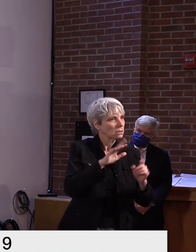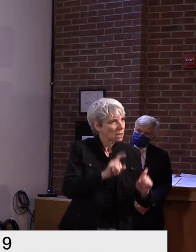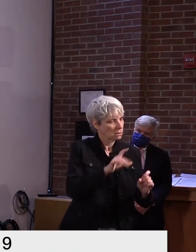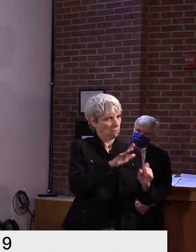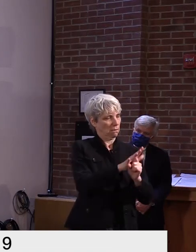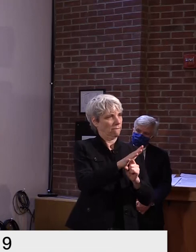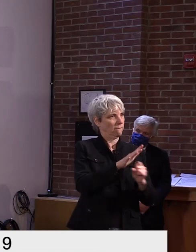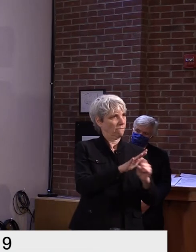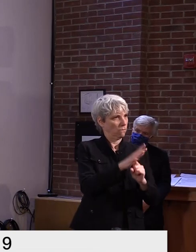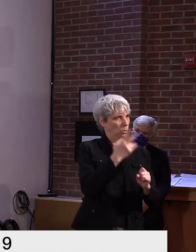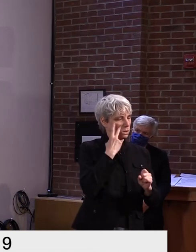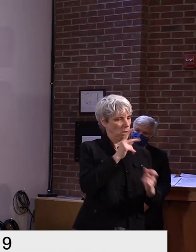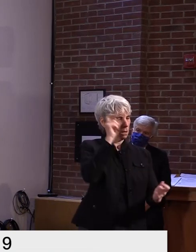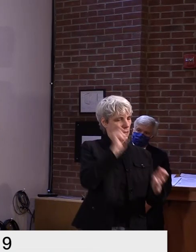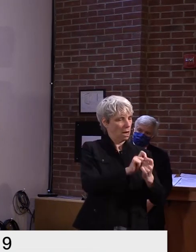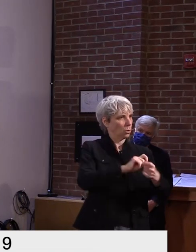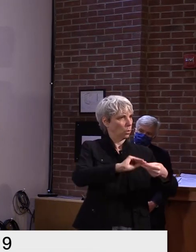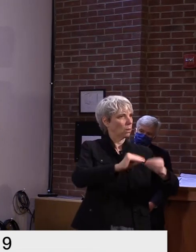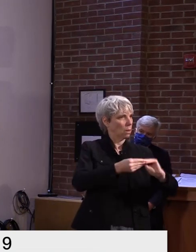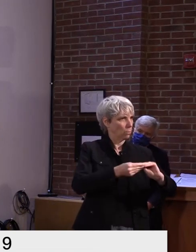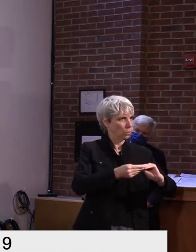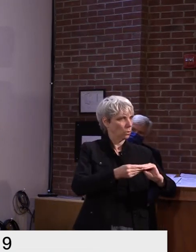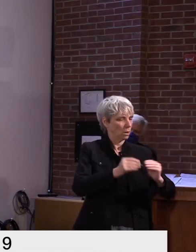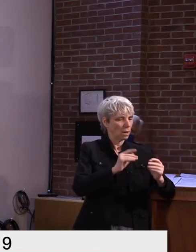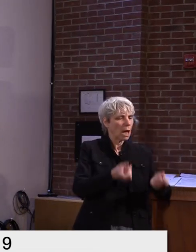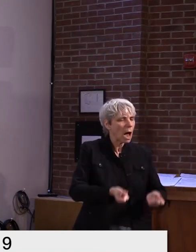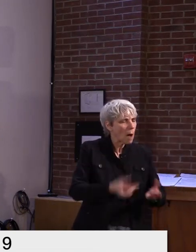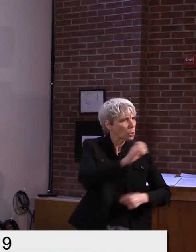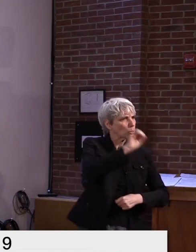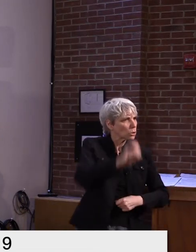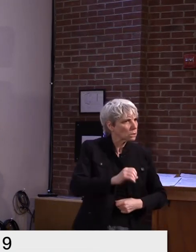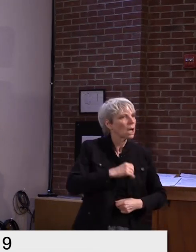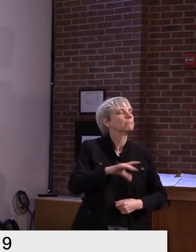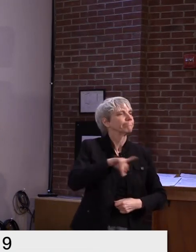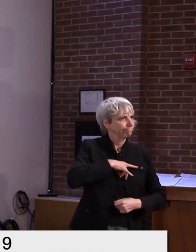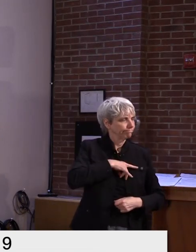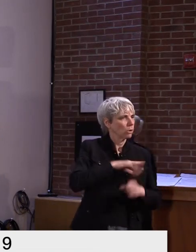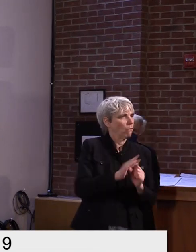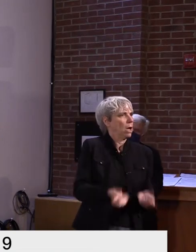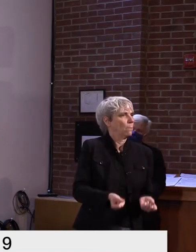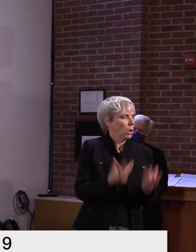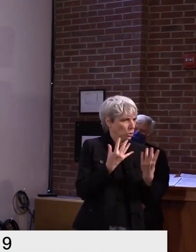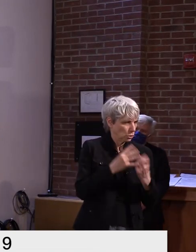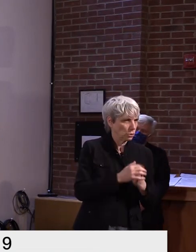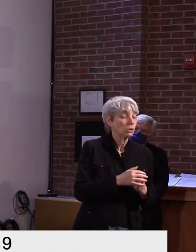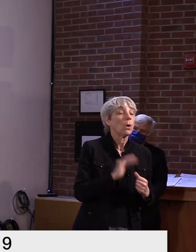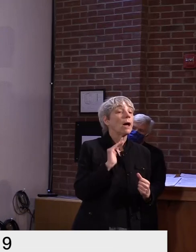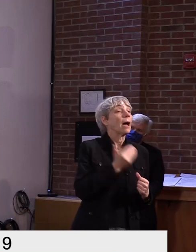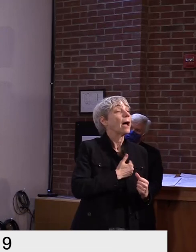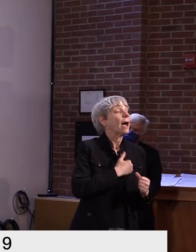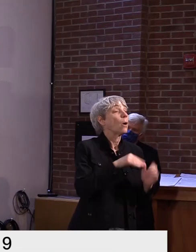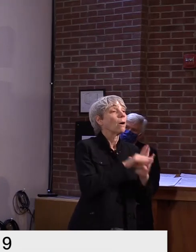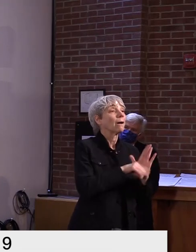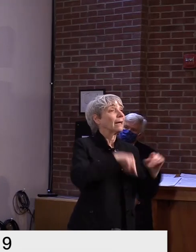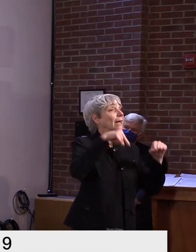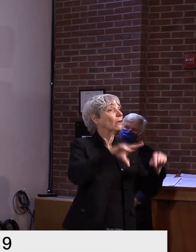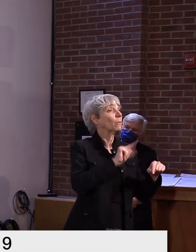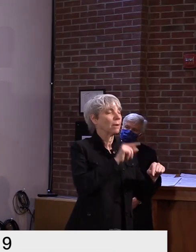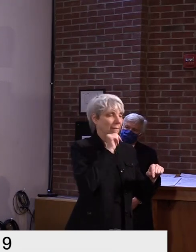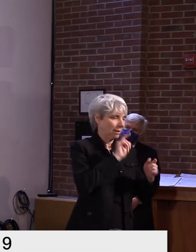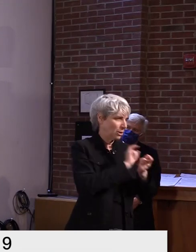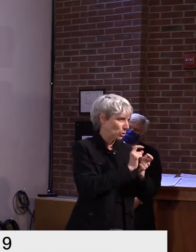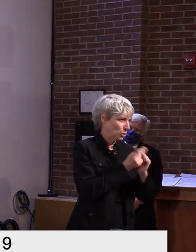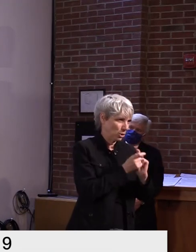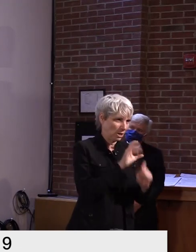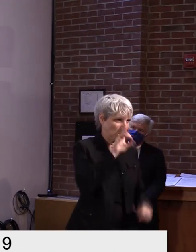guidance in Vermont has not changed. Yesterday, in listening to the CDC director, it appeared that he was